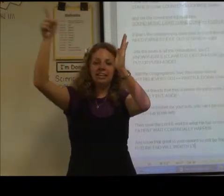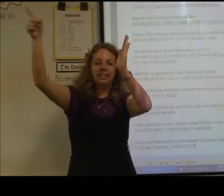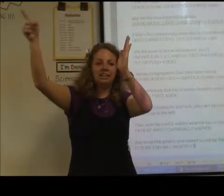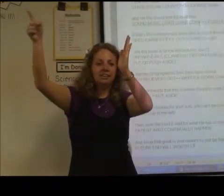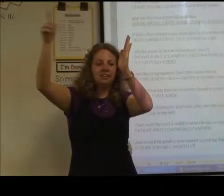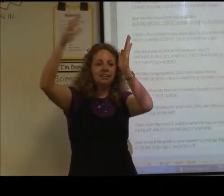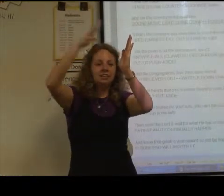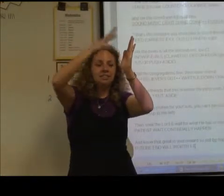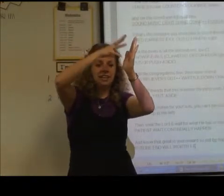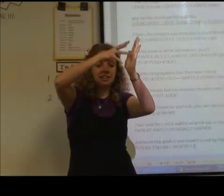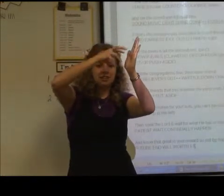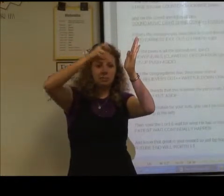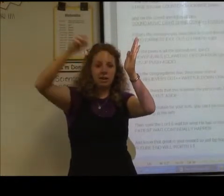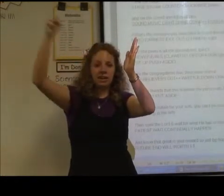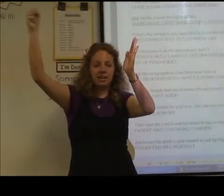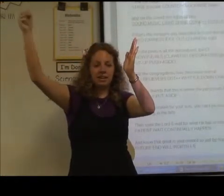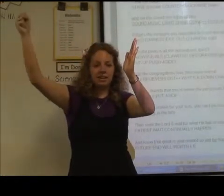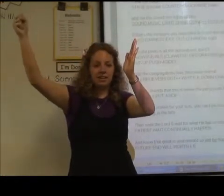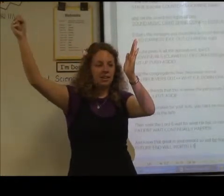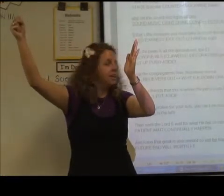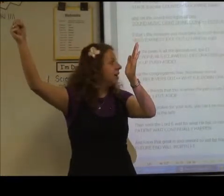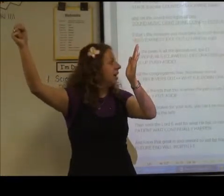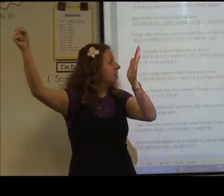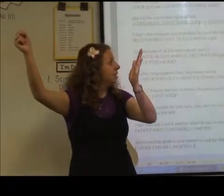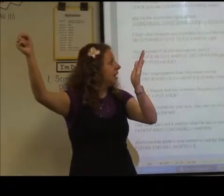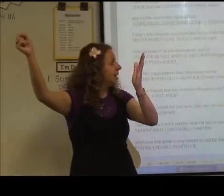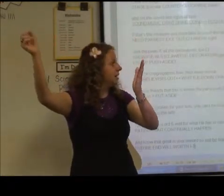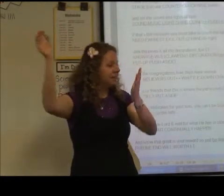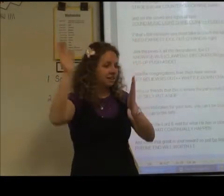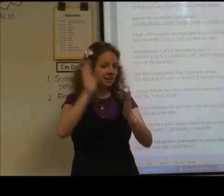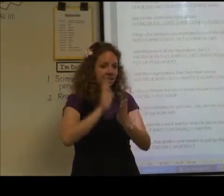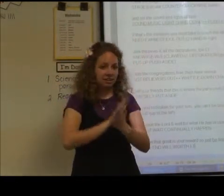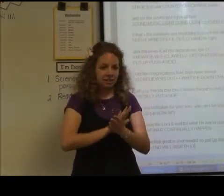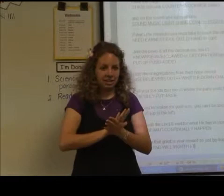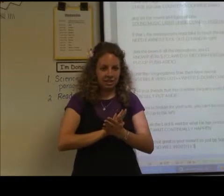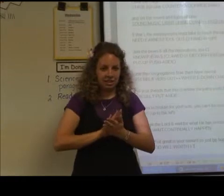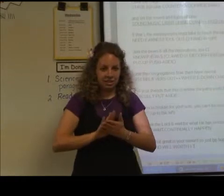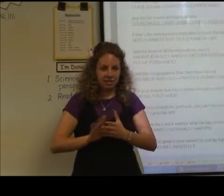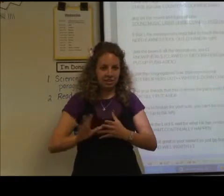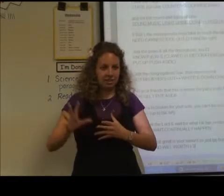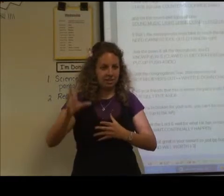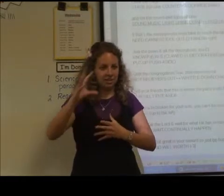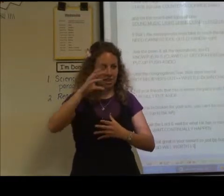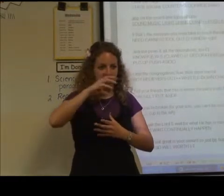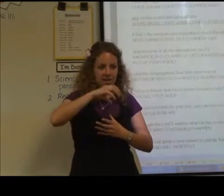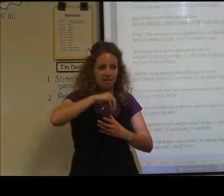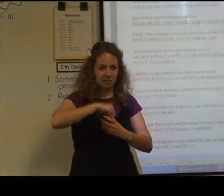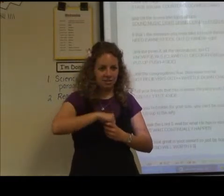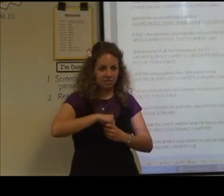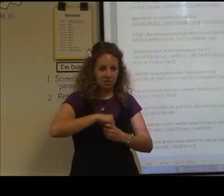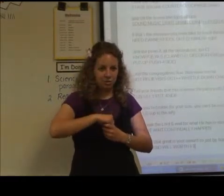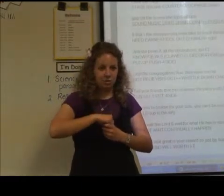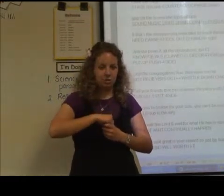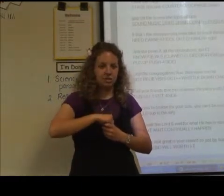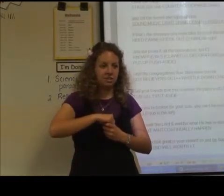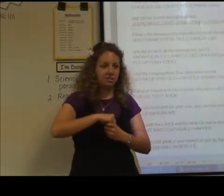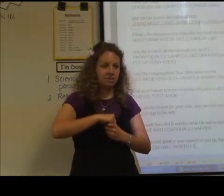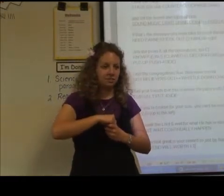He takes it away. And then clean inside. So you're showing the difference of